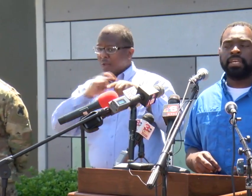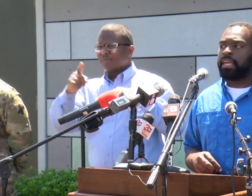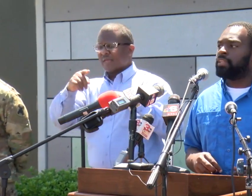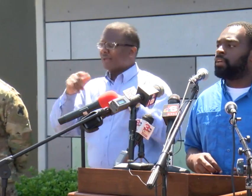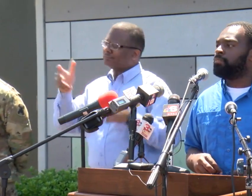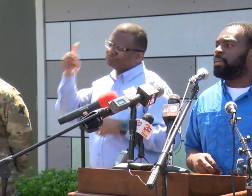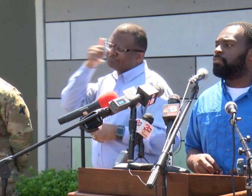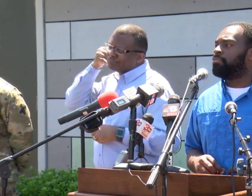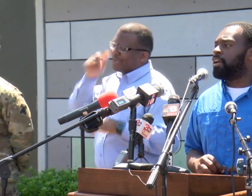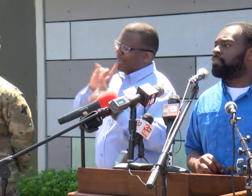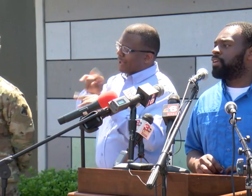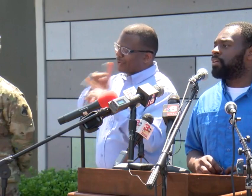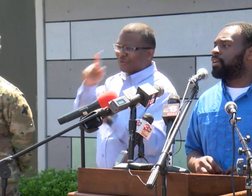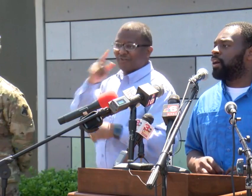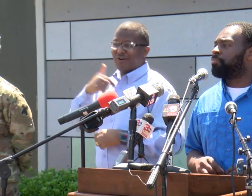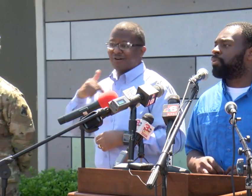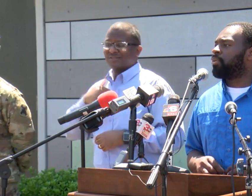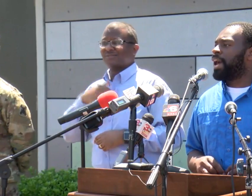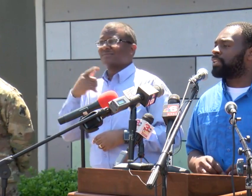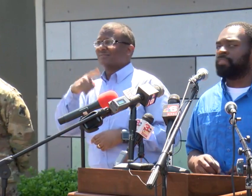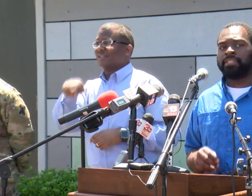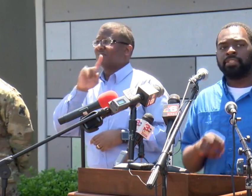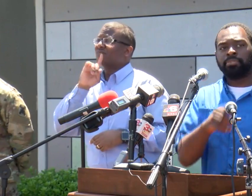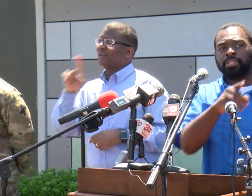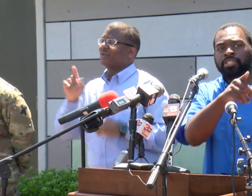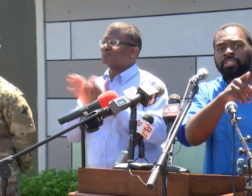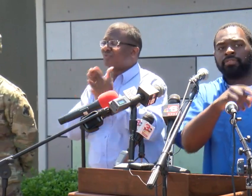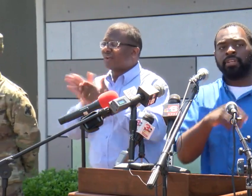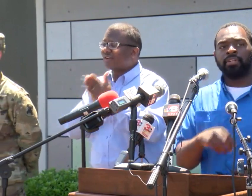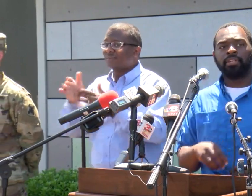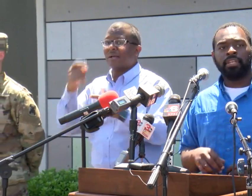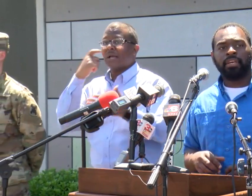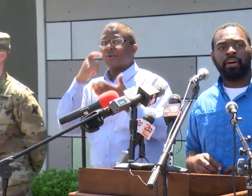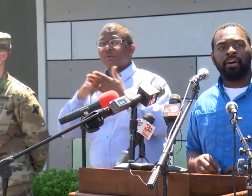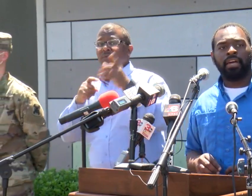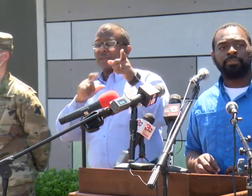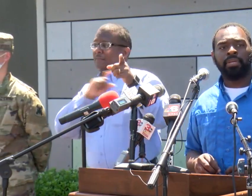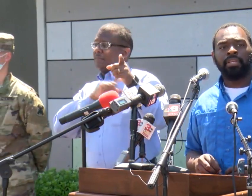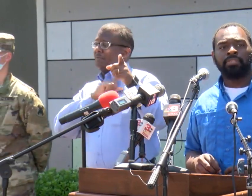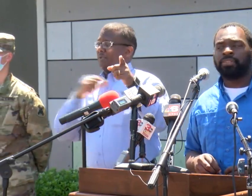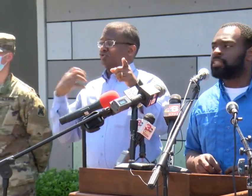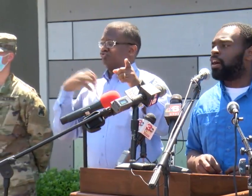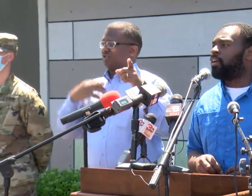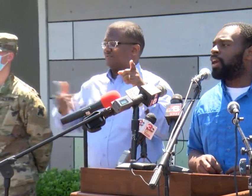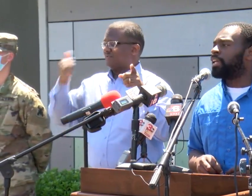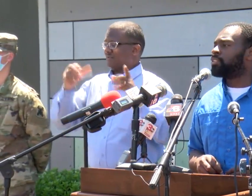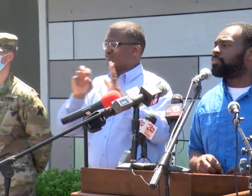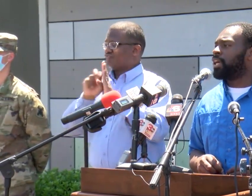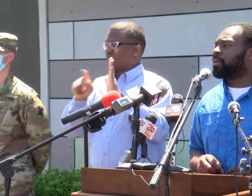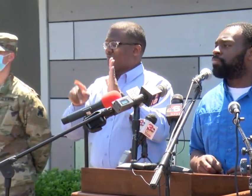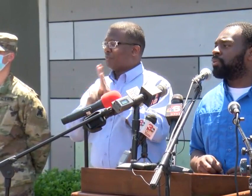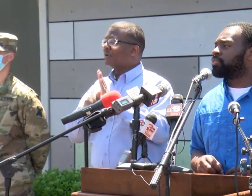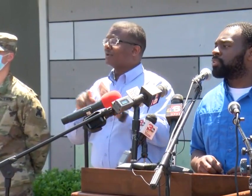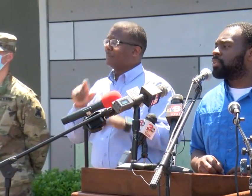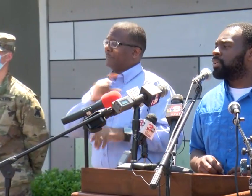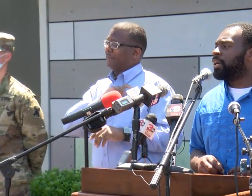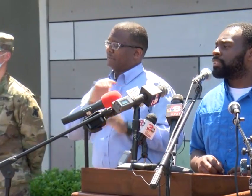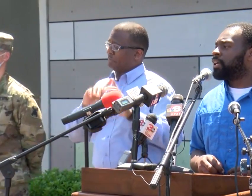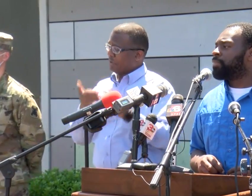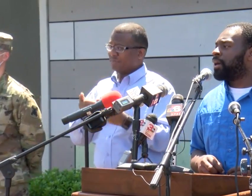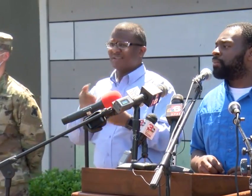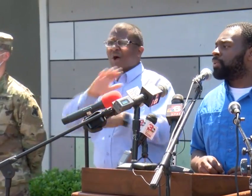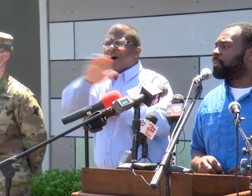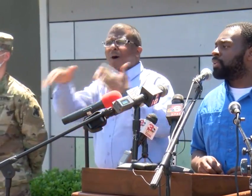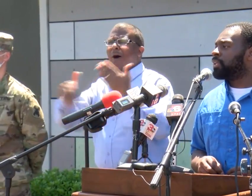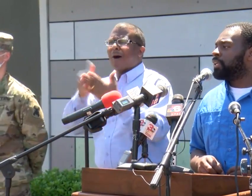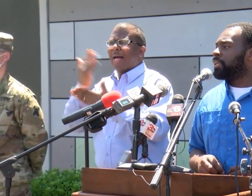questions, and they've been very, very proactive. And I see the police chief here, SPD, so it's an all-hands-on-deck approach to